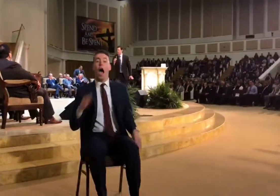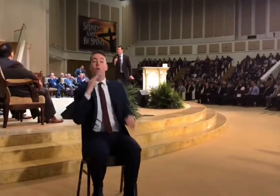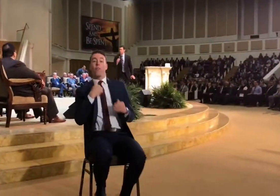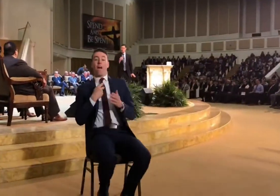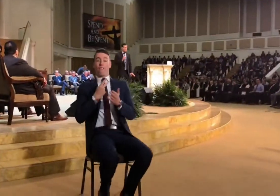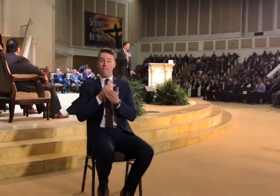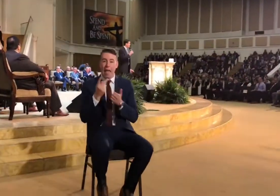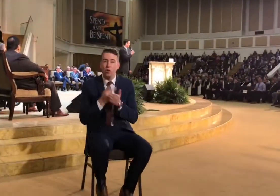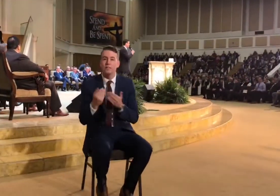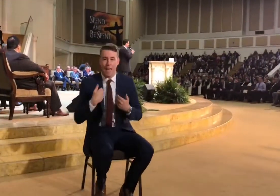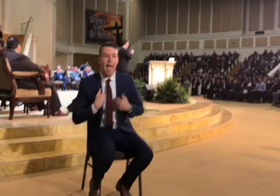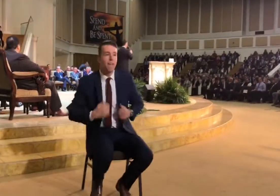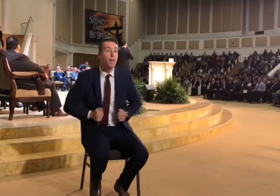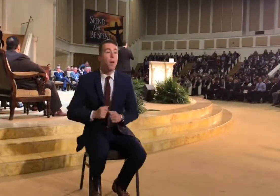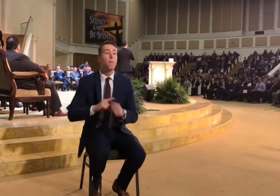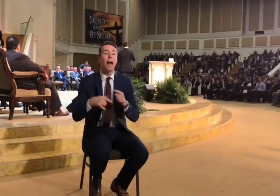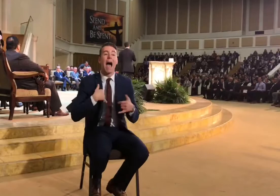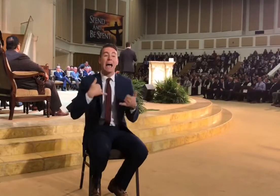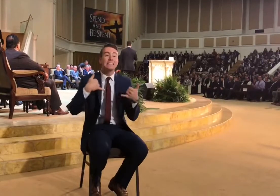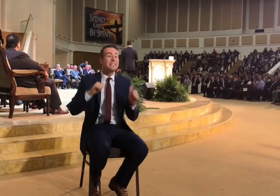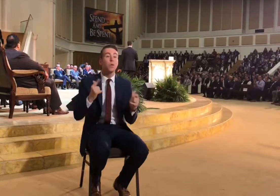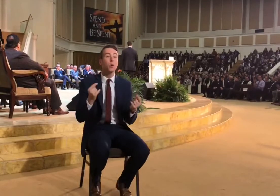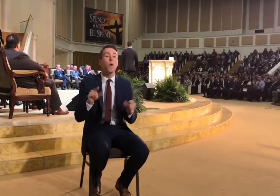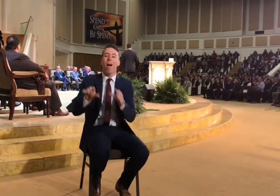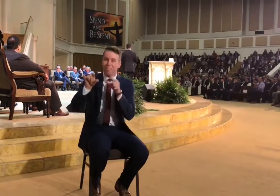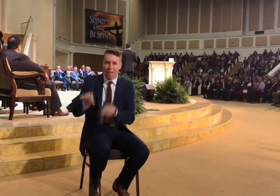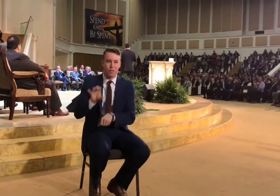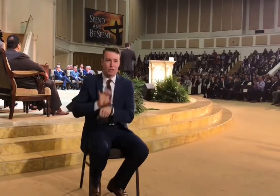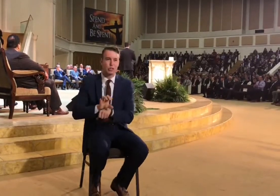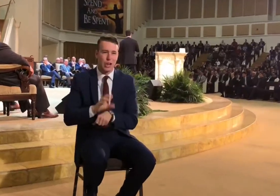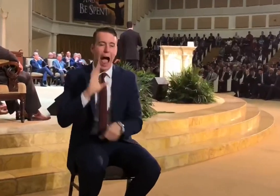failures. But I still love His church.